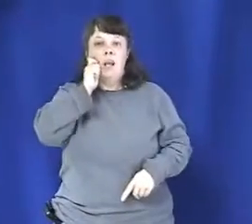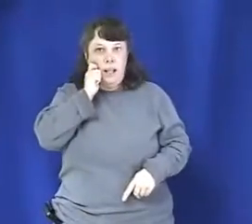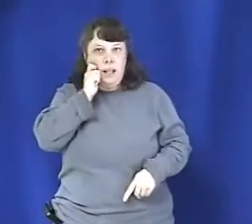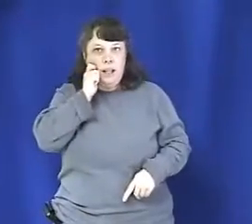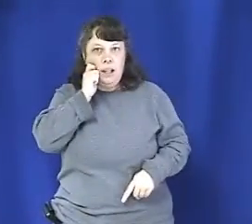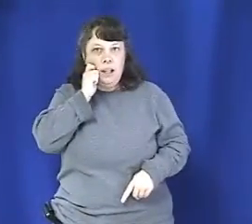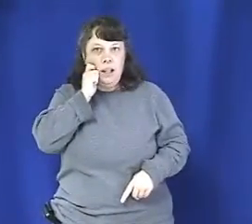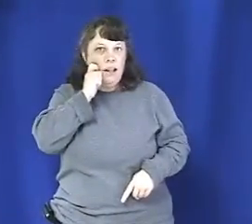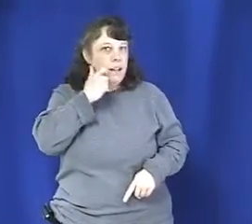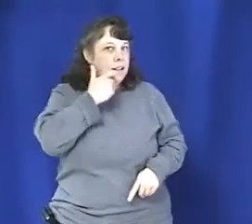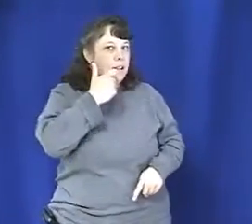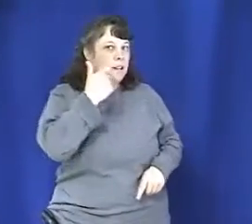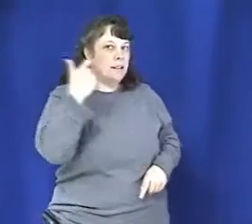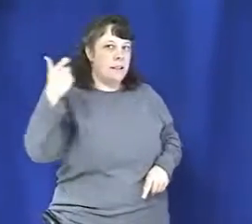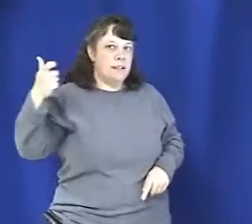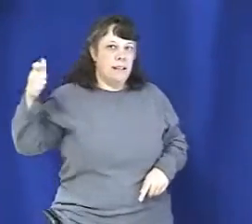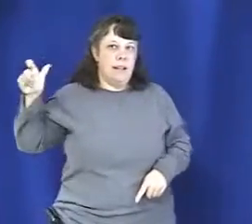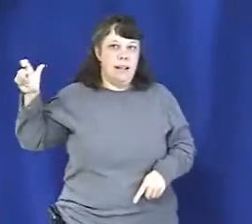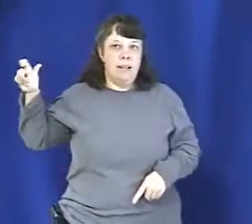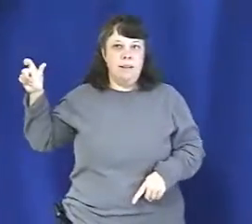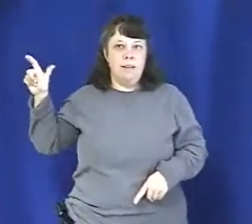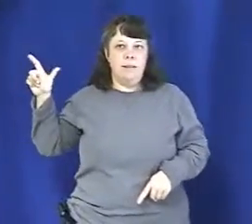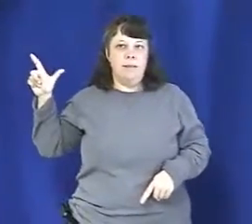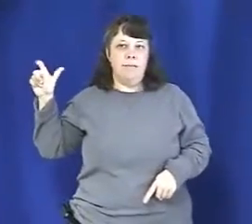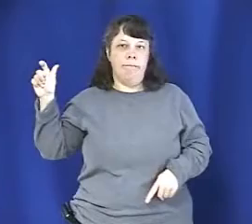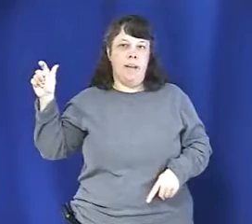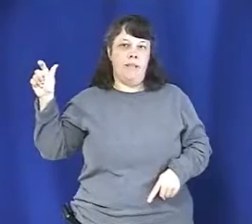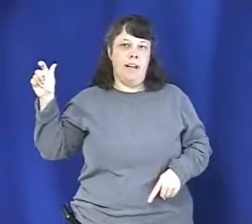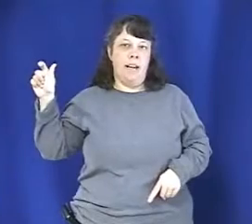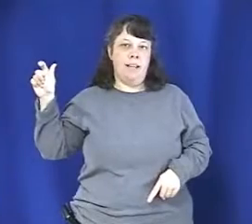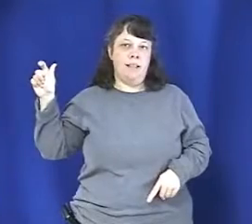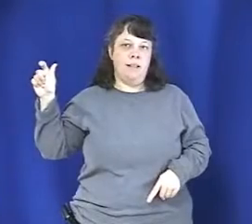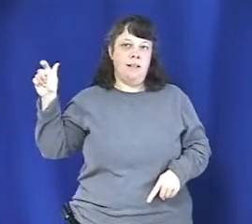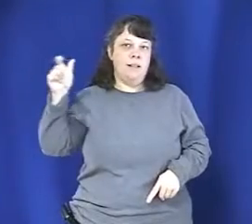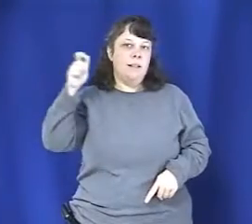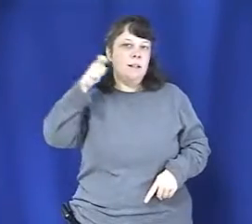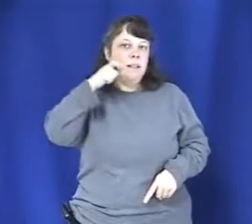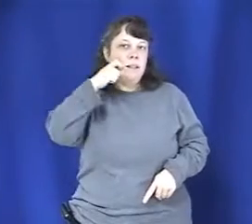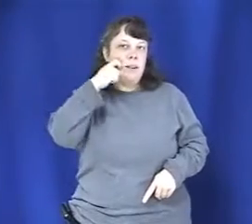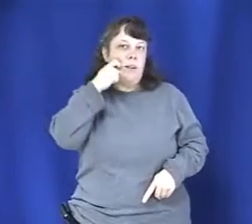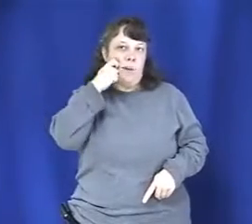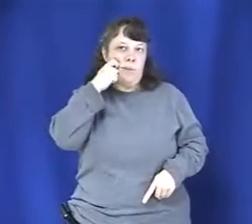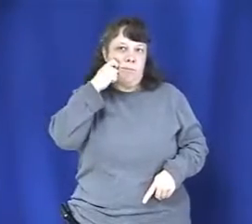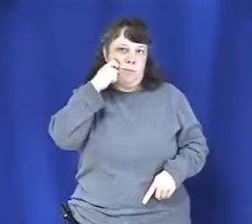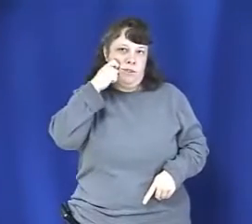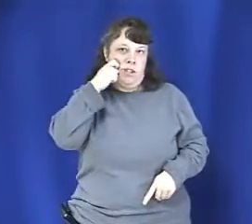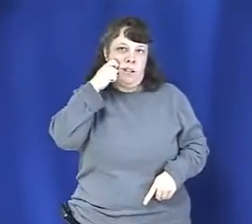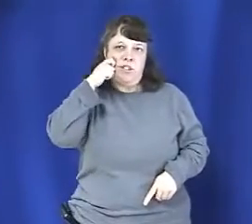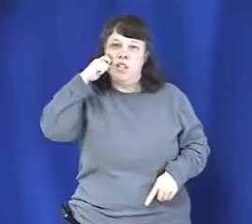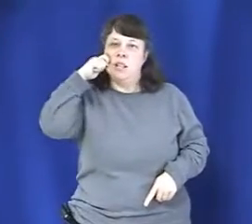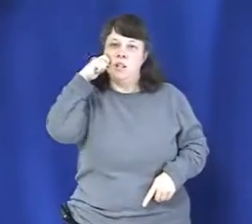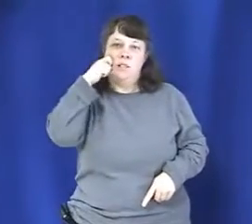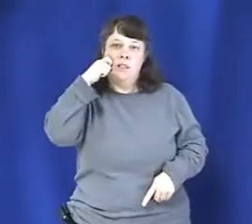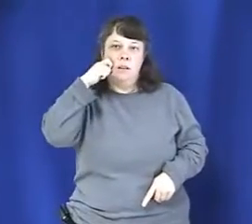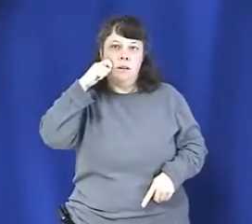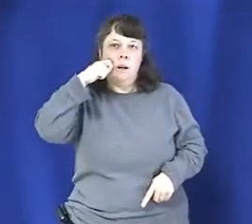ugly. It's a modified X. Grab a chunk of cheek and